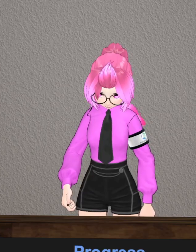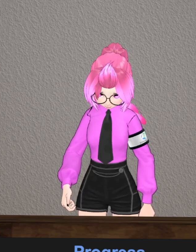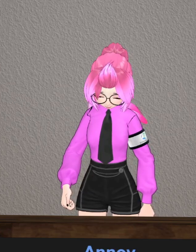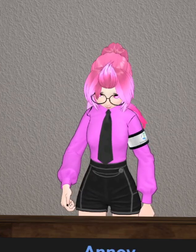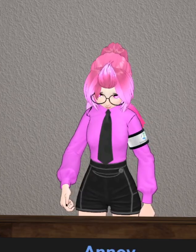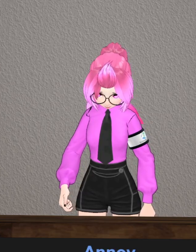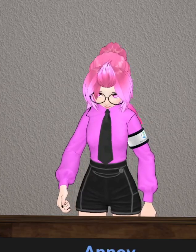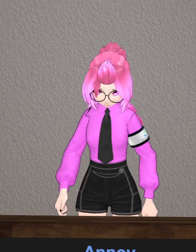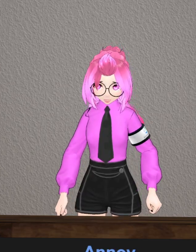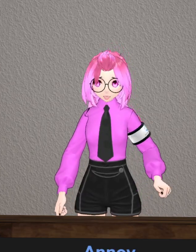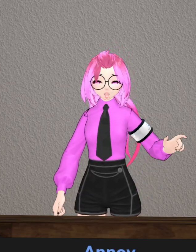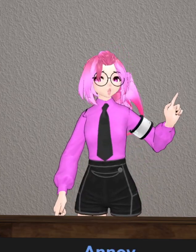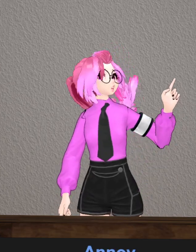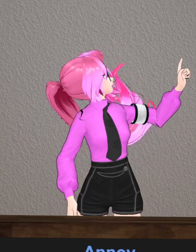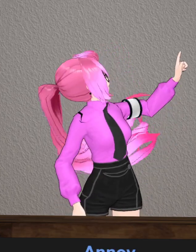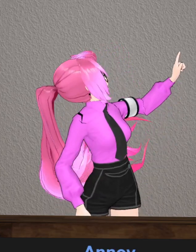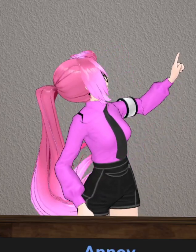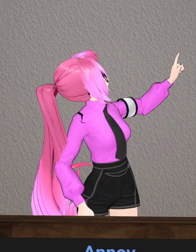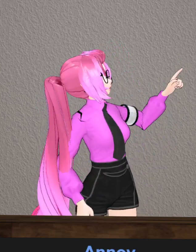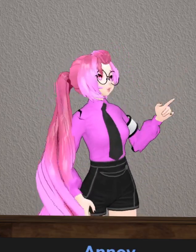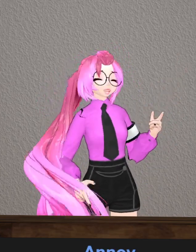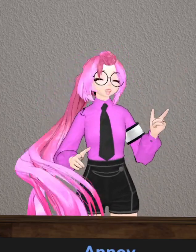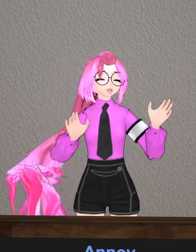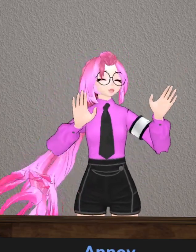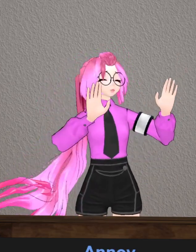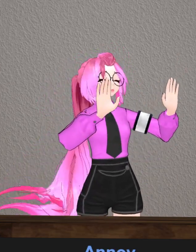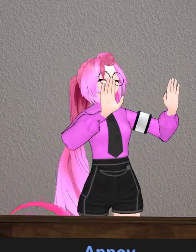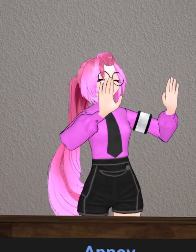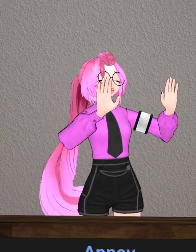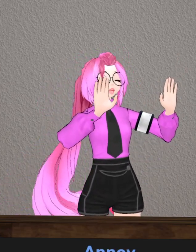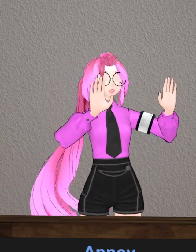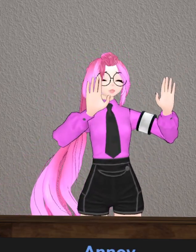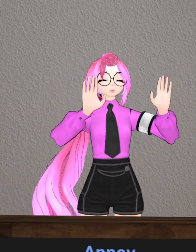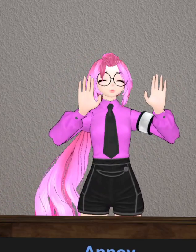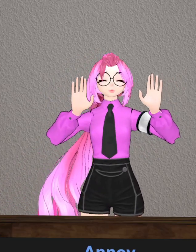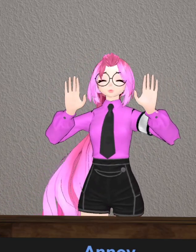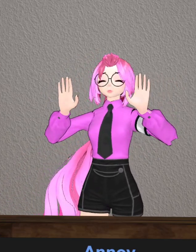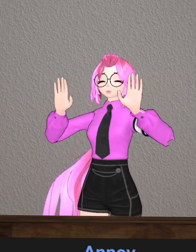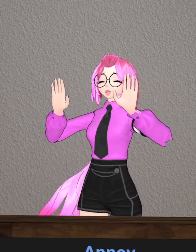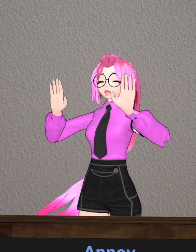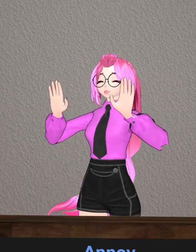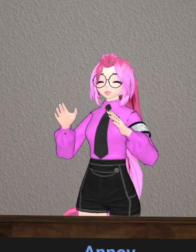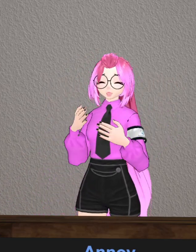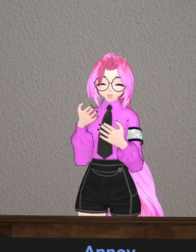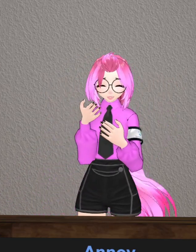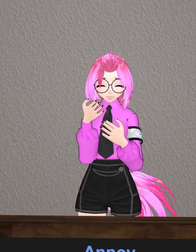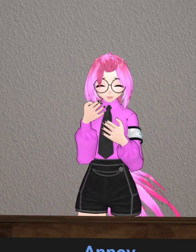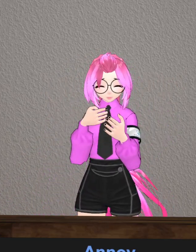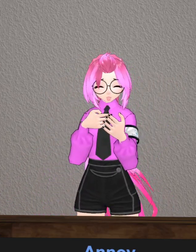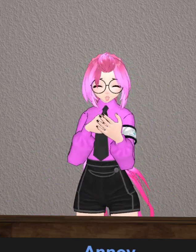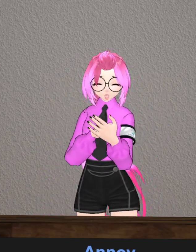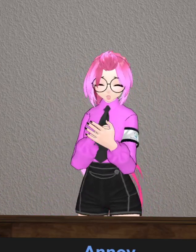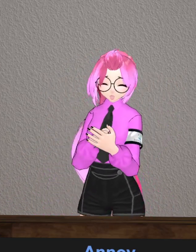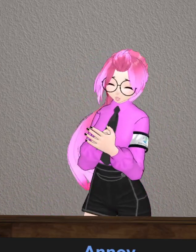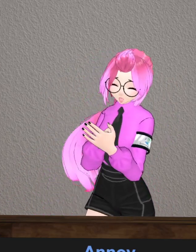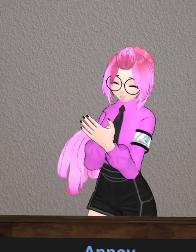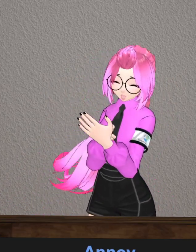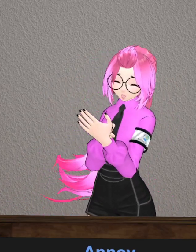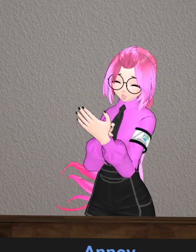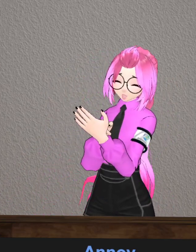And then annoy. You're going to have flat hands. And then this is actually kind of hard to achieve